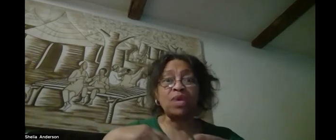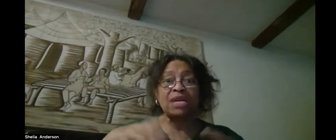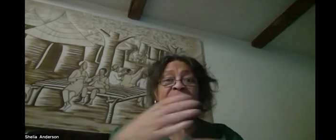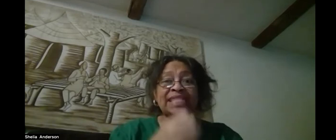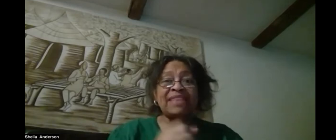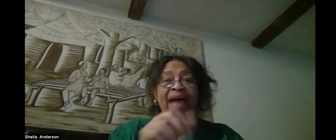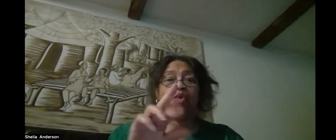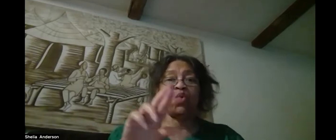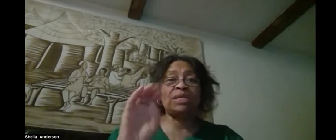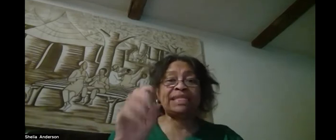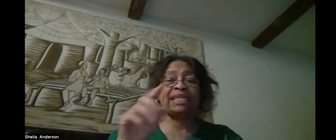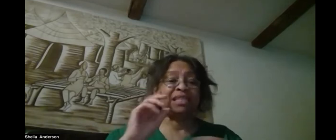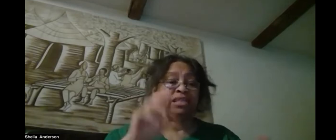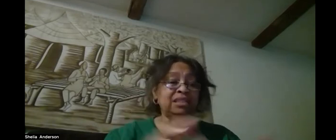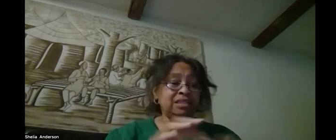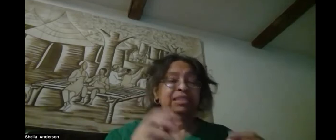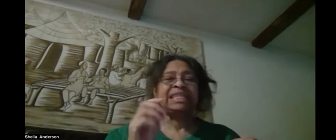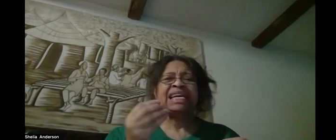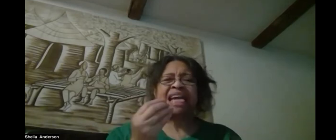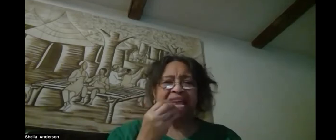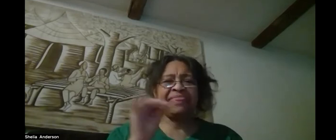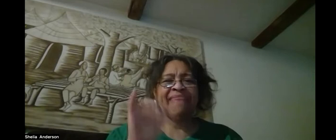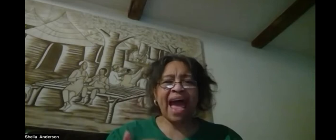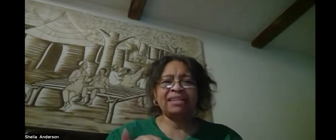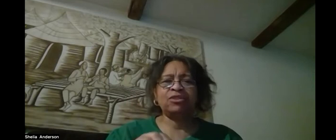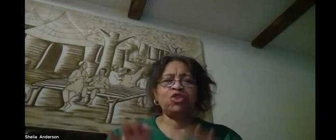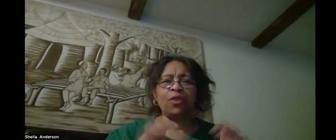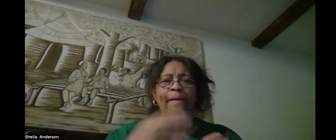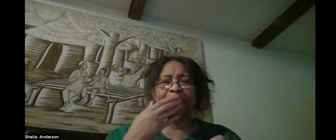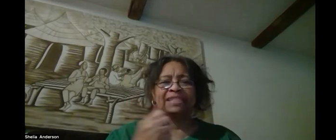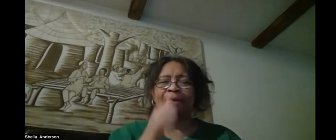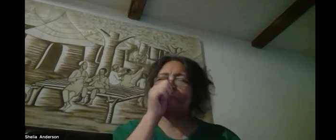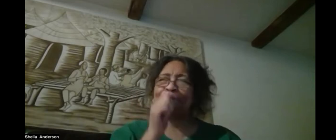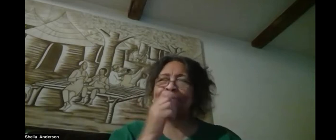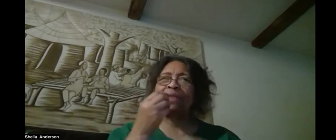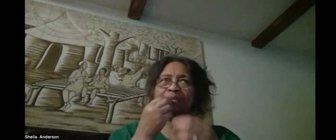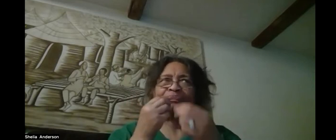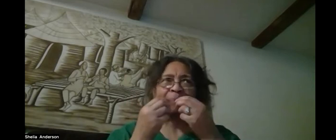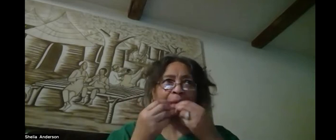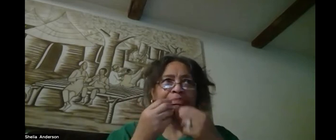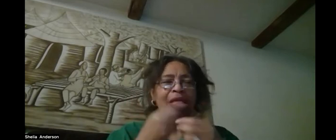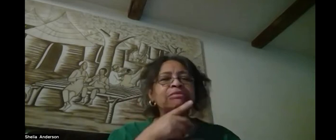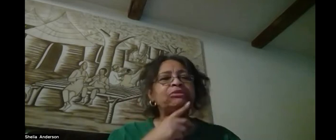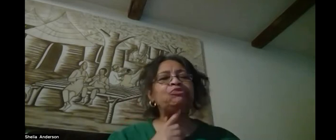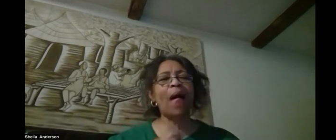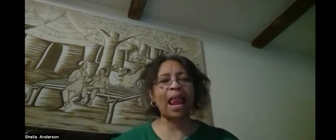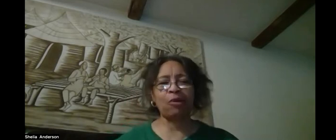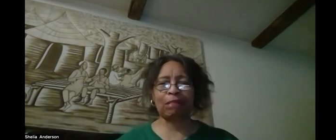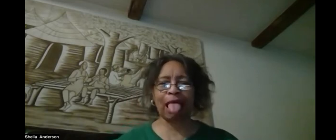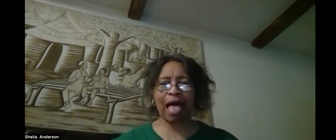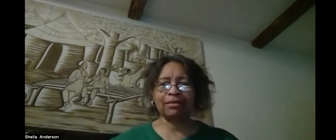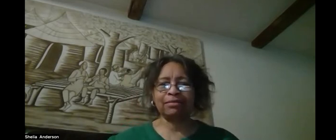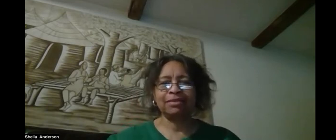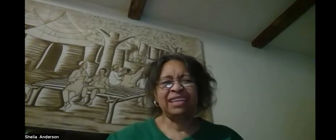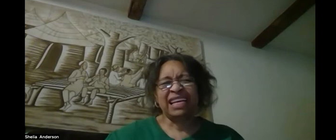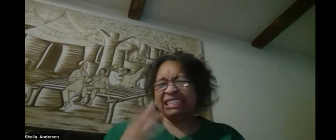I found one I didn't much care for the taste of it, but in the reset, it said that you could you could eat a little